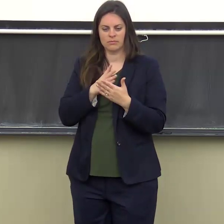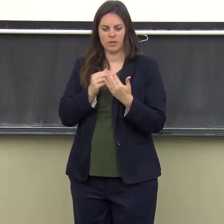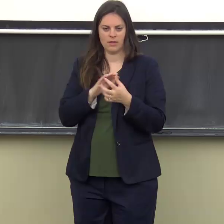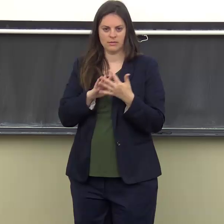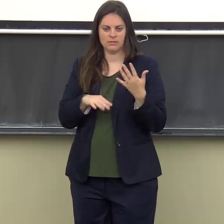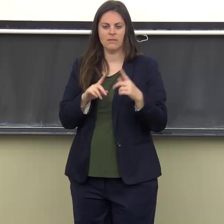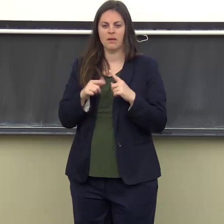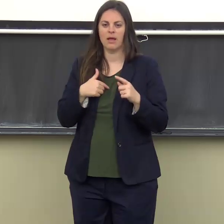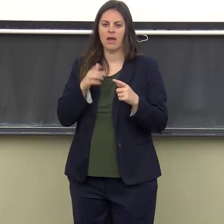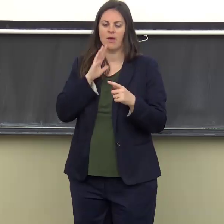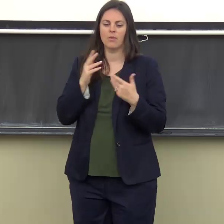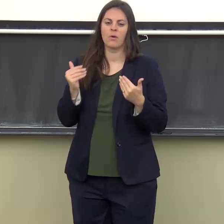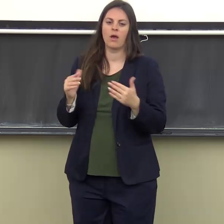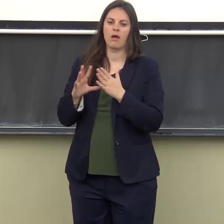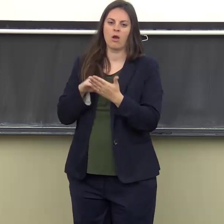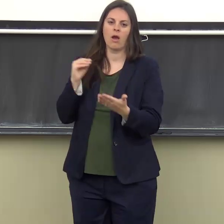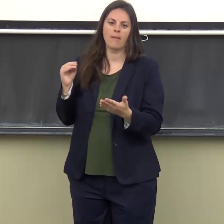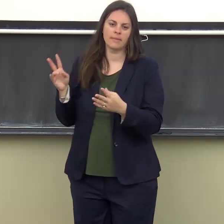and I'm going to copy the questions over